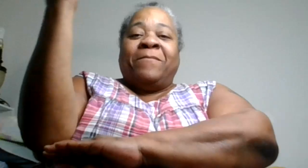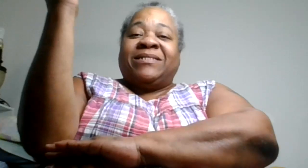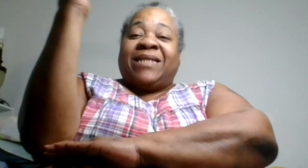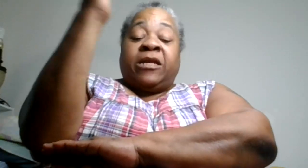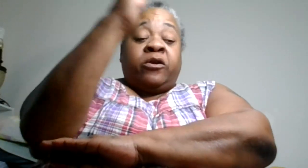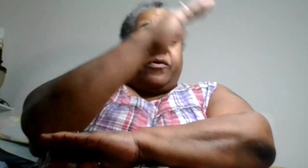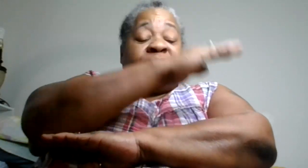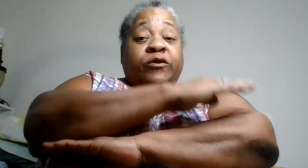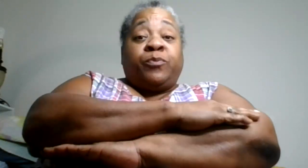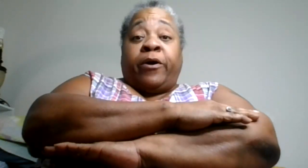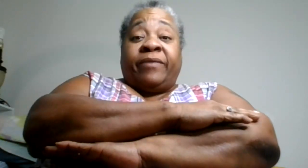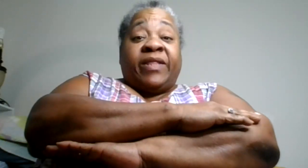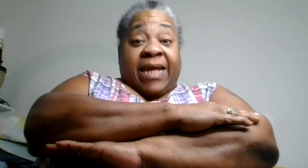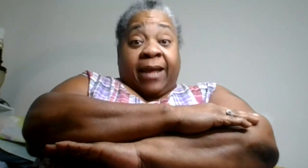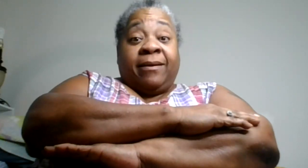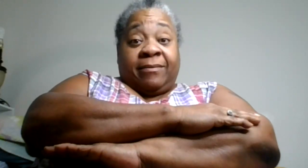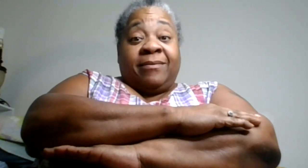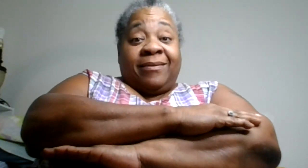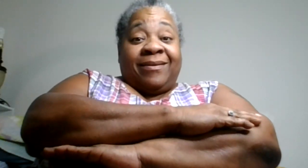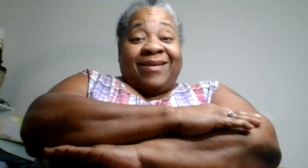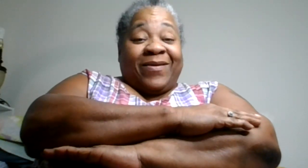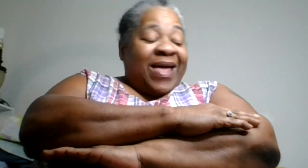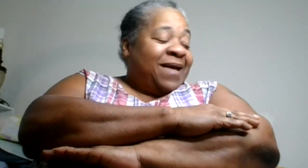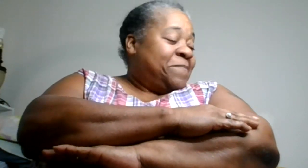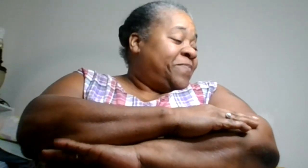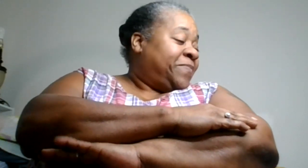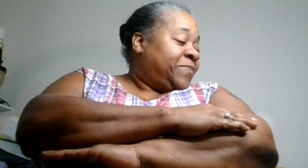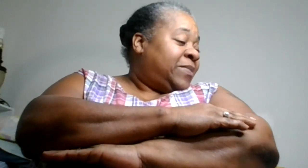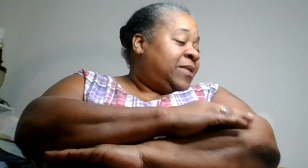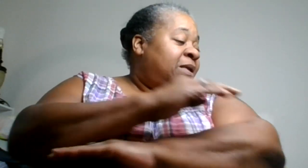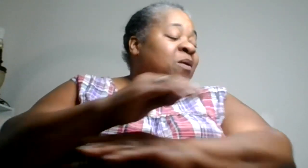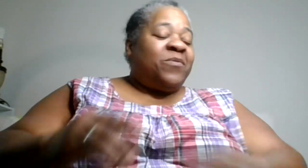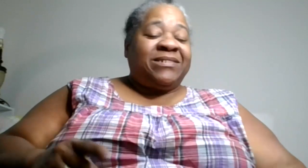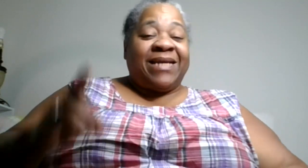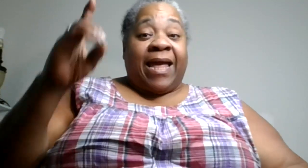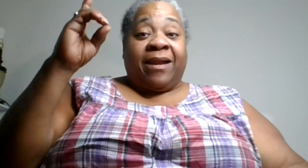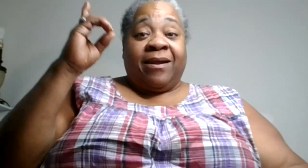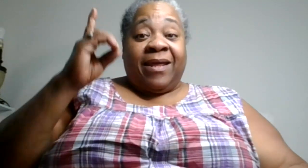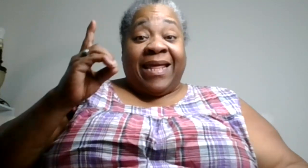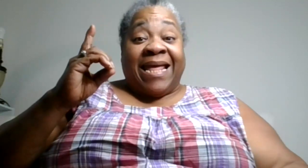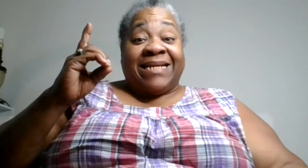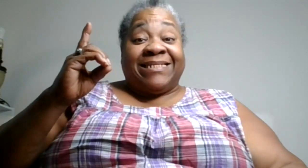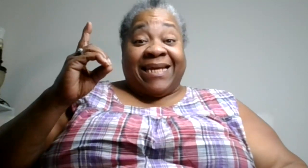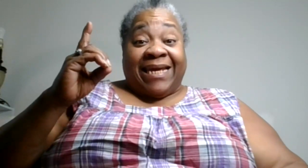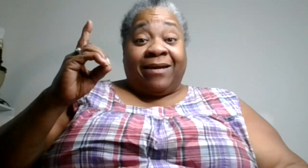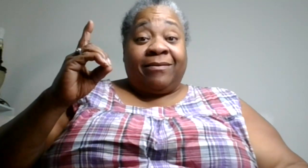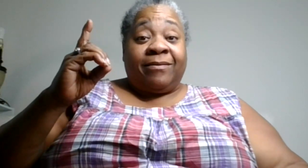it's letting you know the first part of the day. Okay? Once again, D,